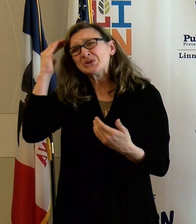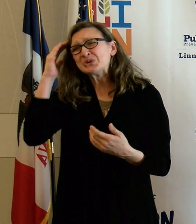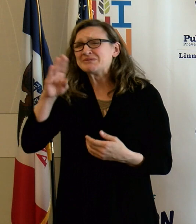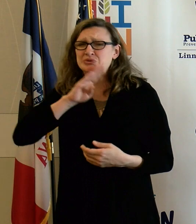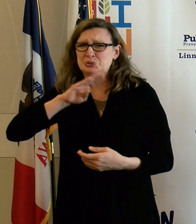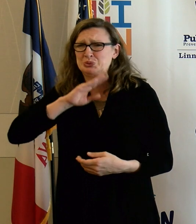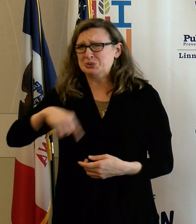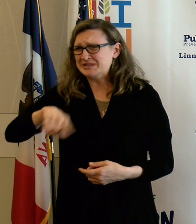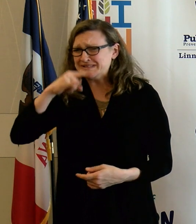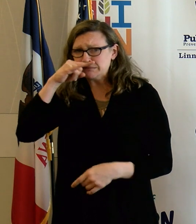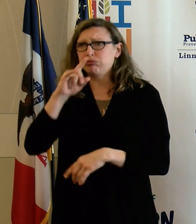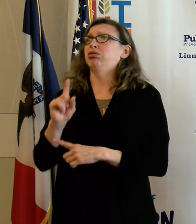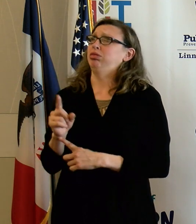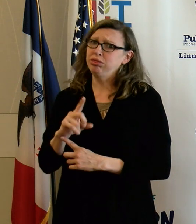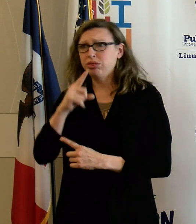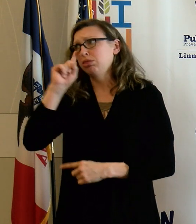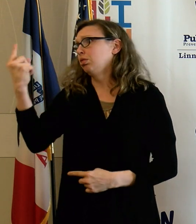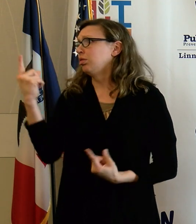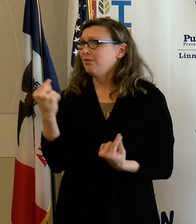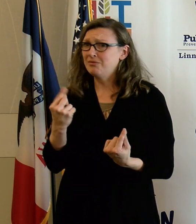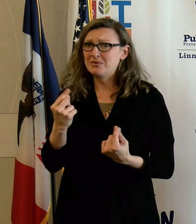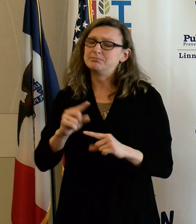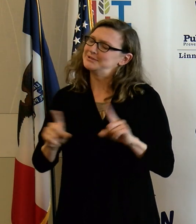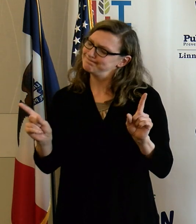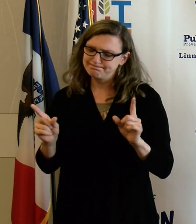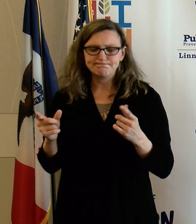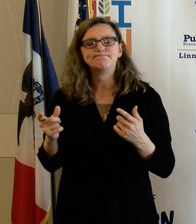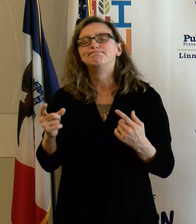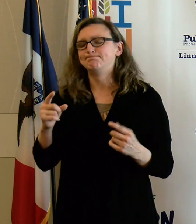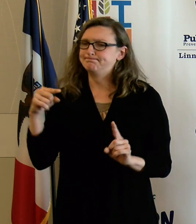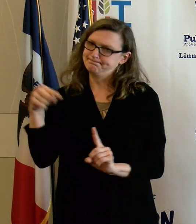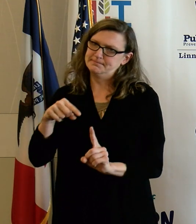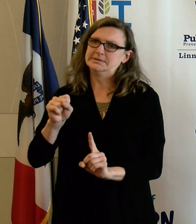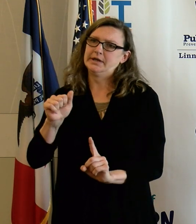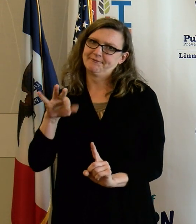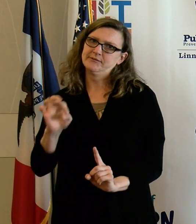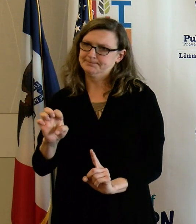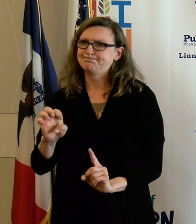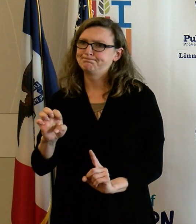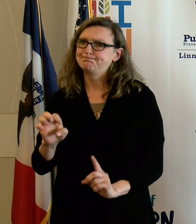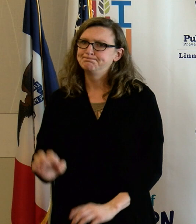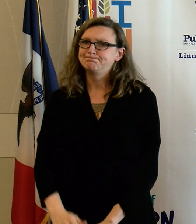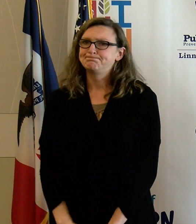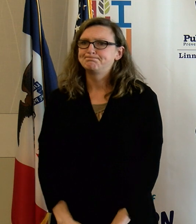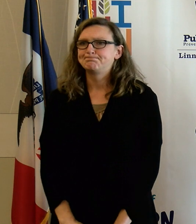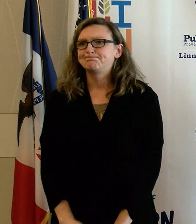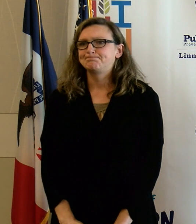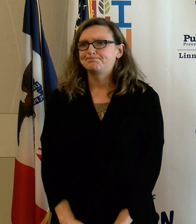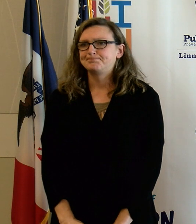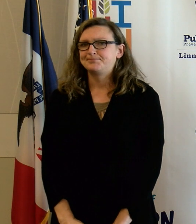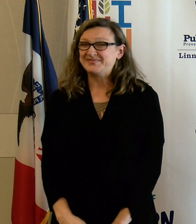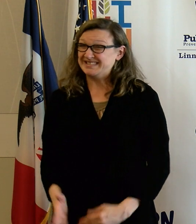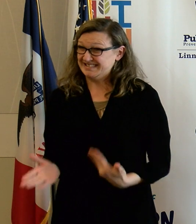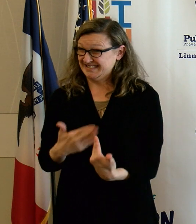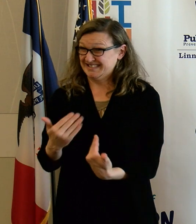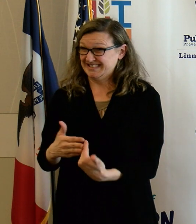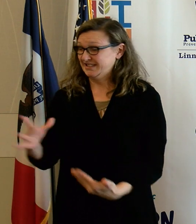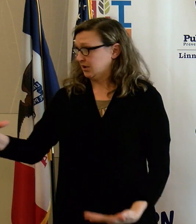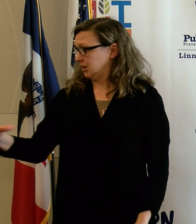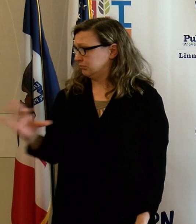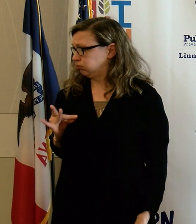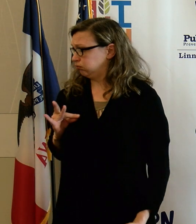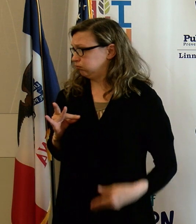difficult. However, children could possibly take the virus from one household into another.